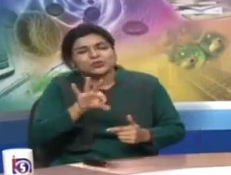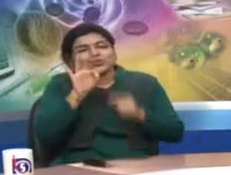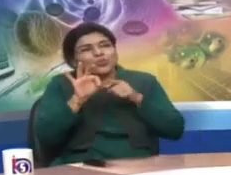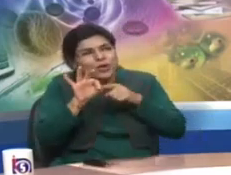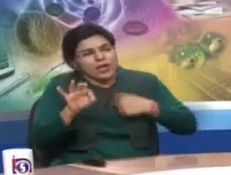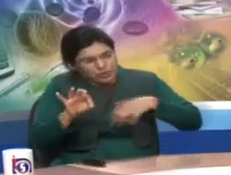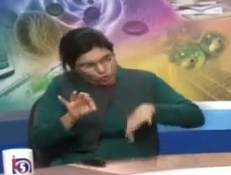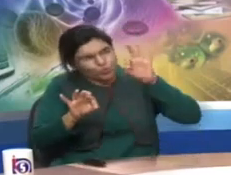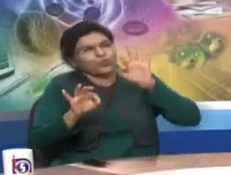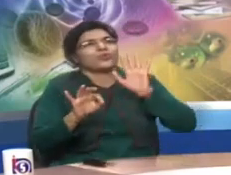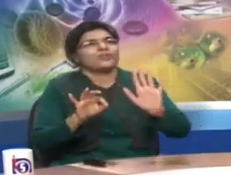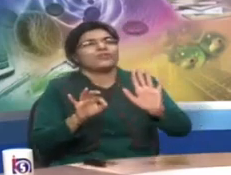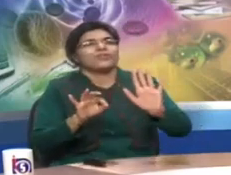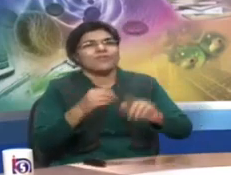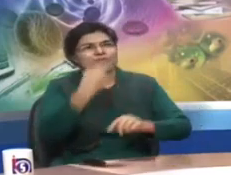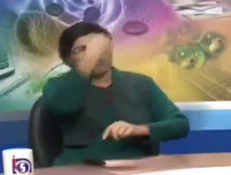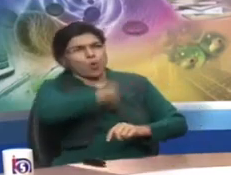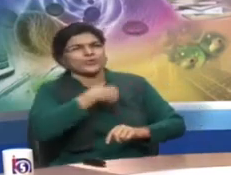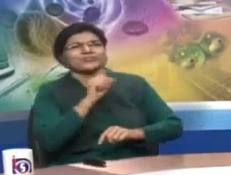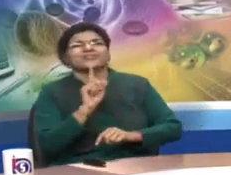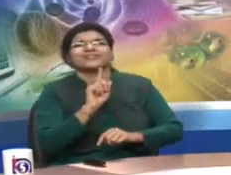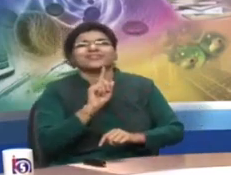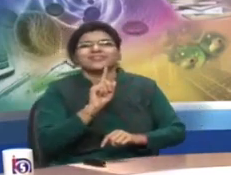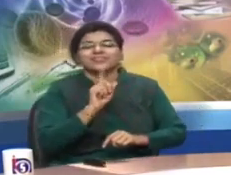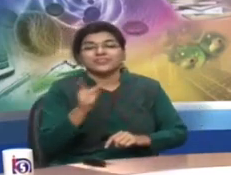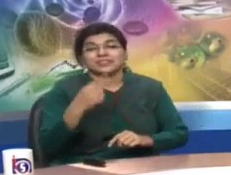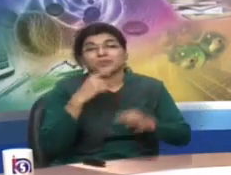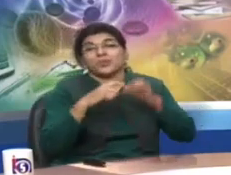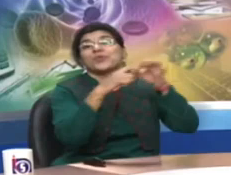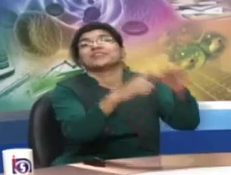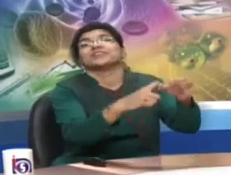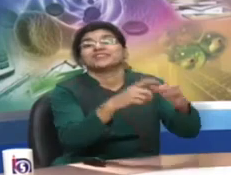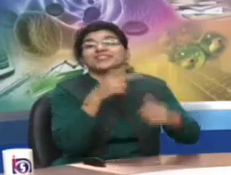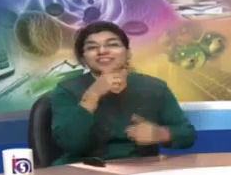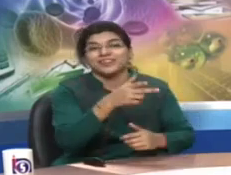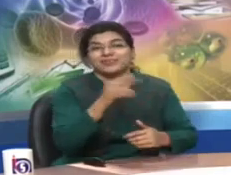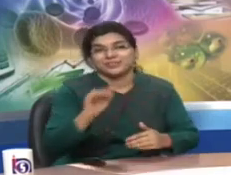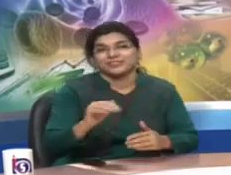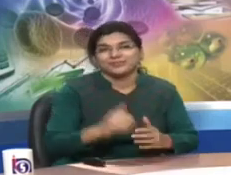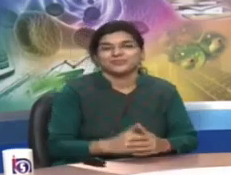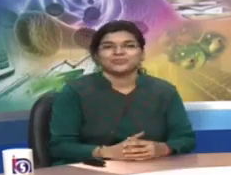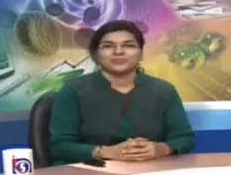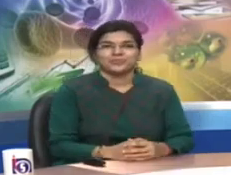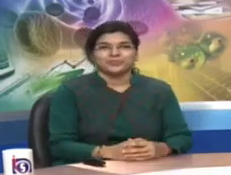Am I losing the meaning of life? This is what the son asks.